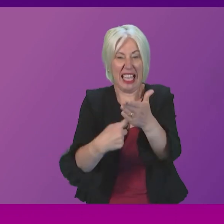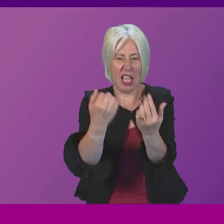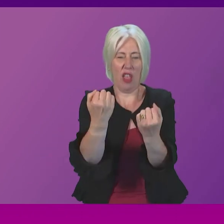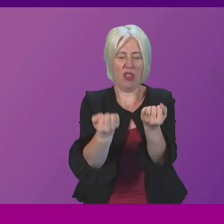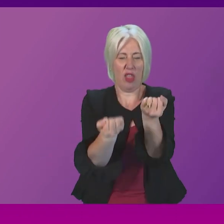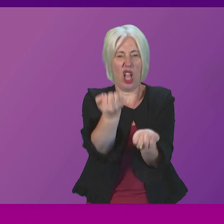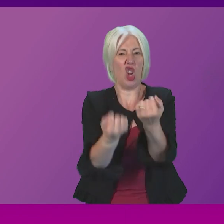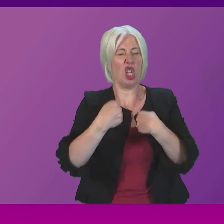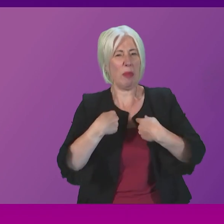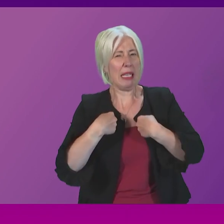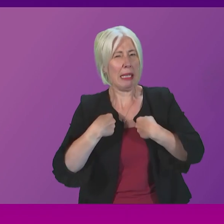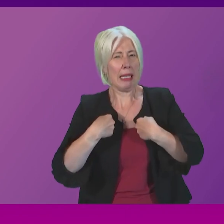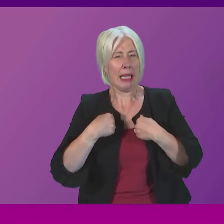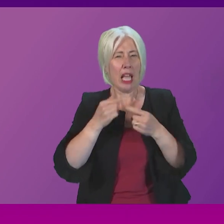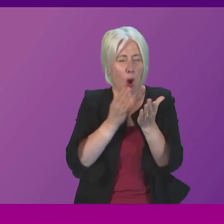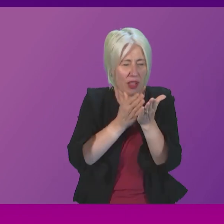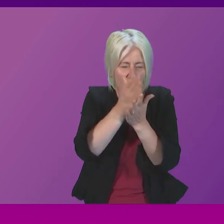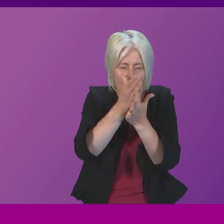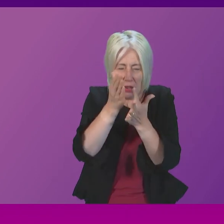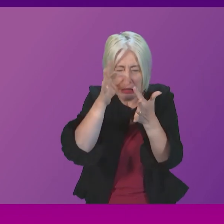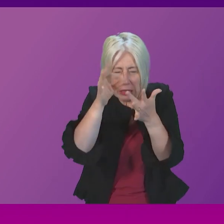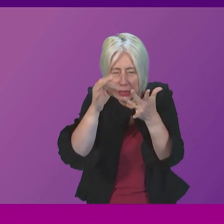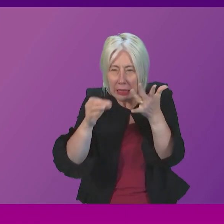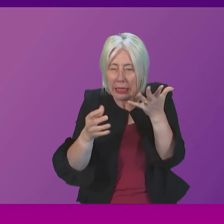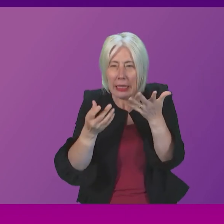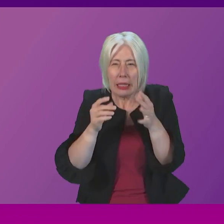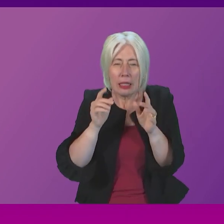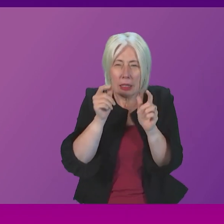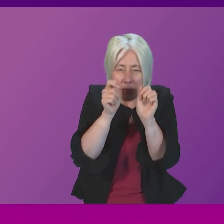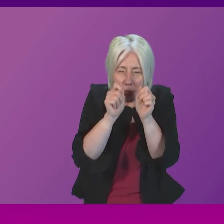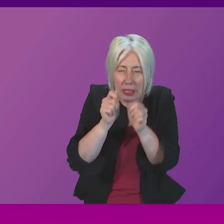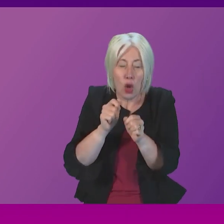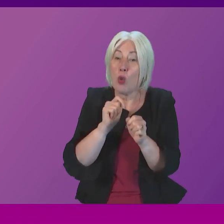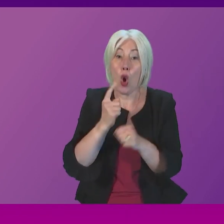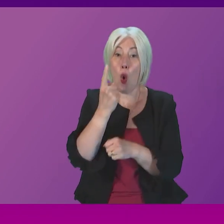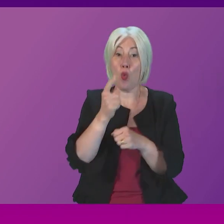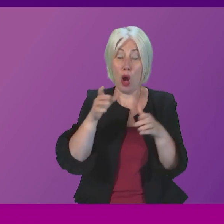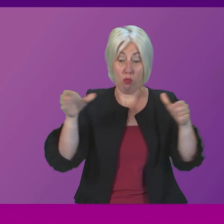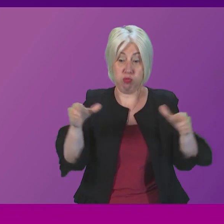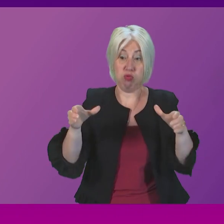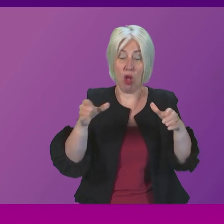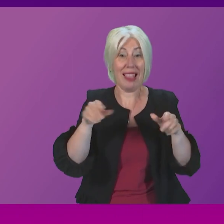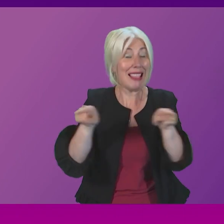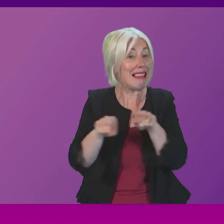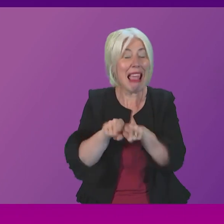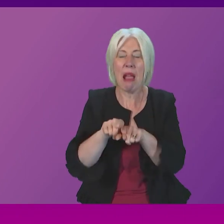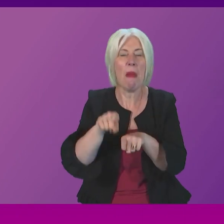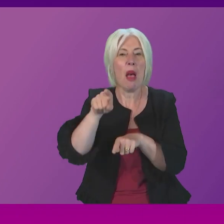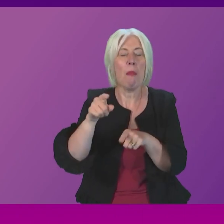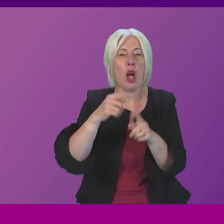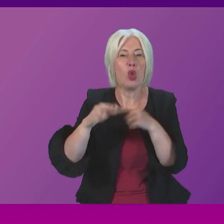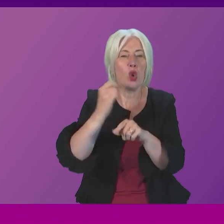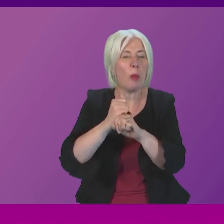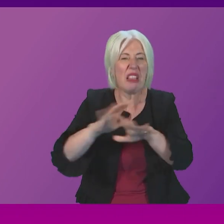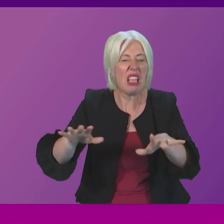the intersectionality and the nuances, and we're not a homogenous group, none of that is picked up by social media or the